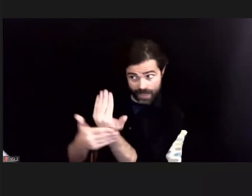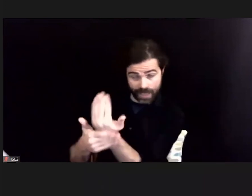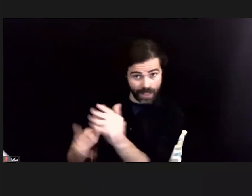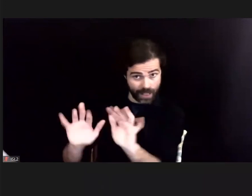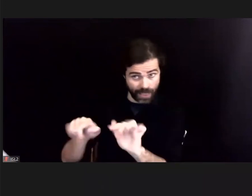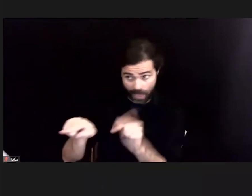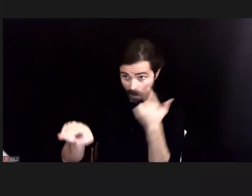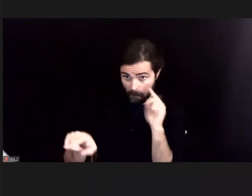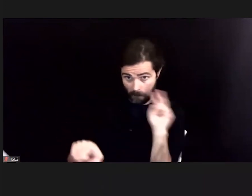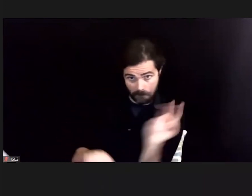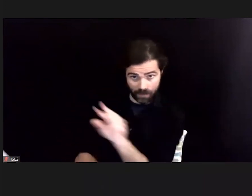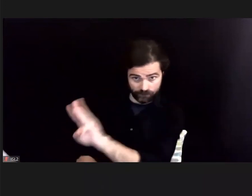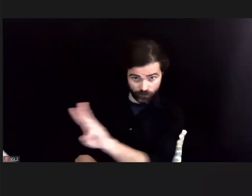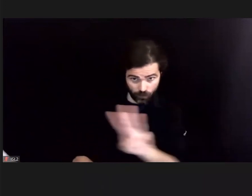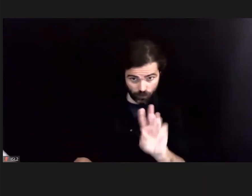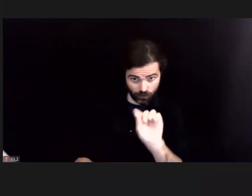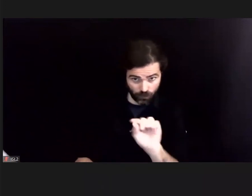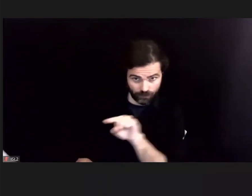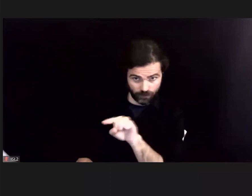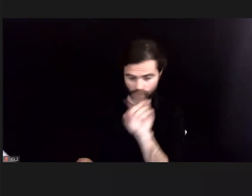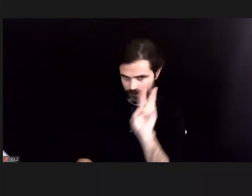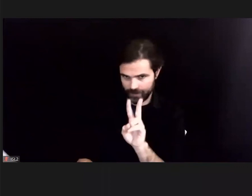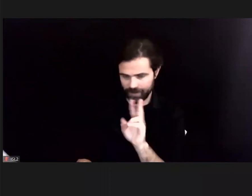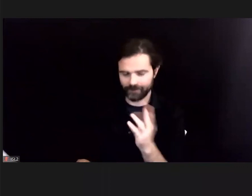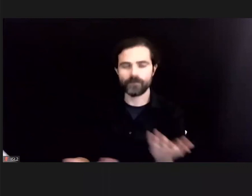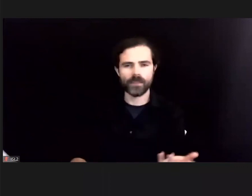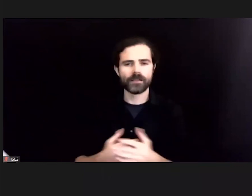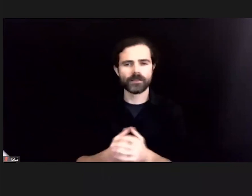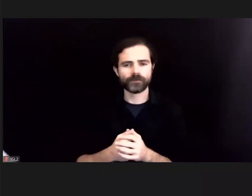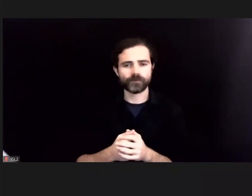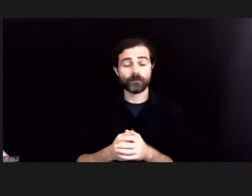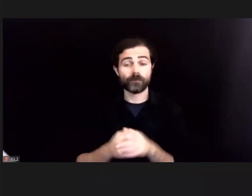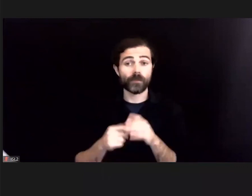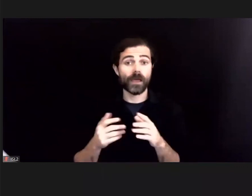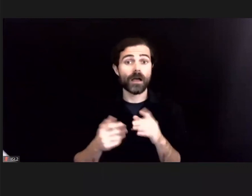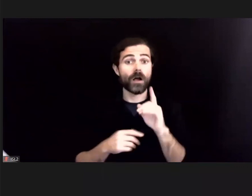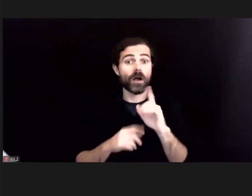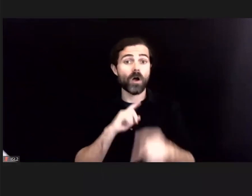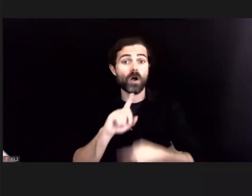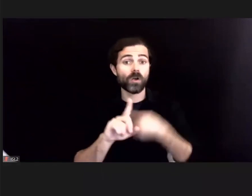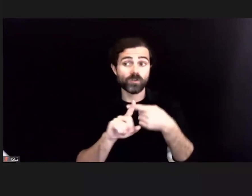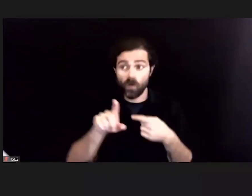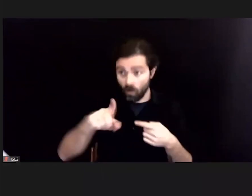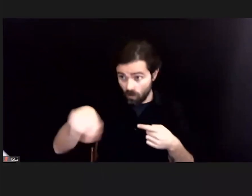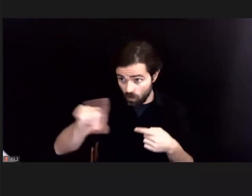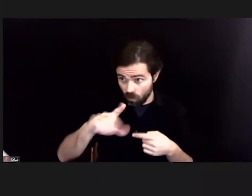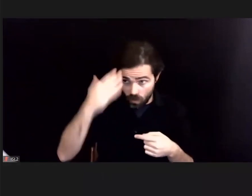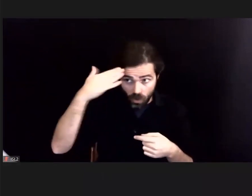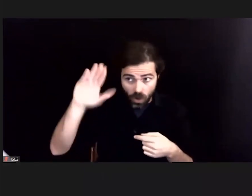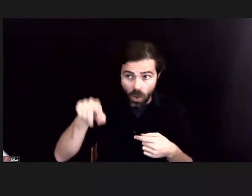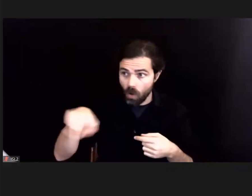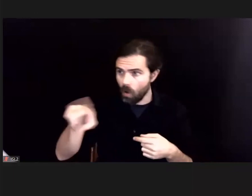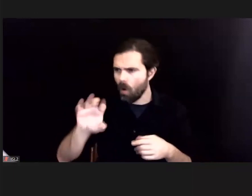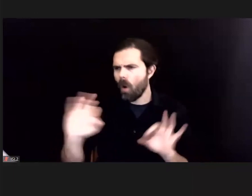if you know any accessible technology, or you're also a developer, or you provide any of